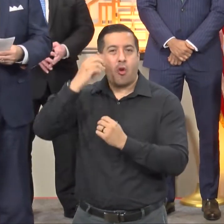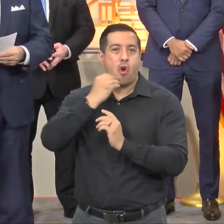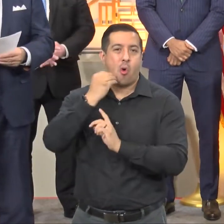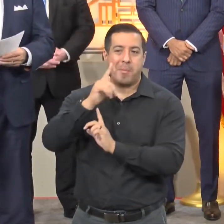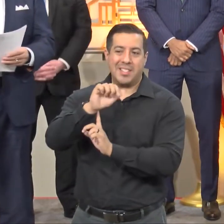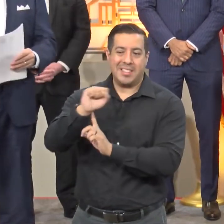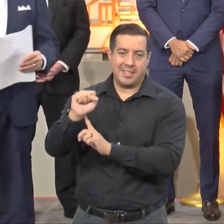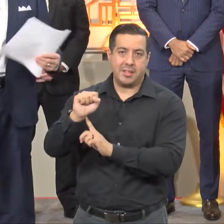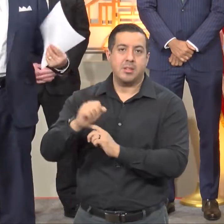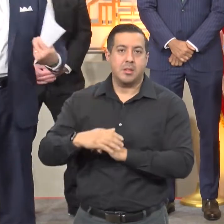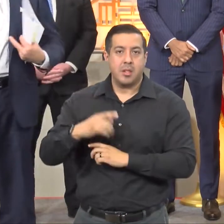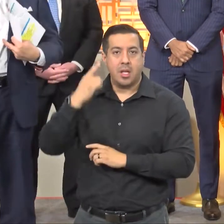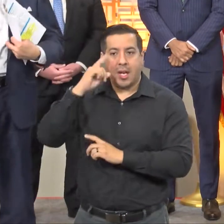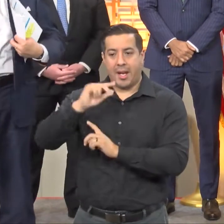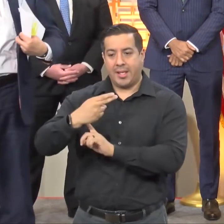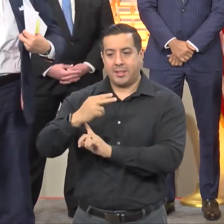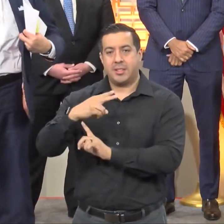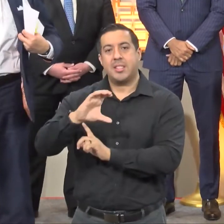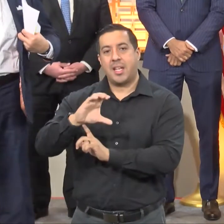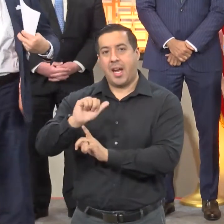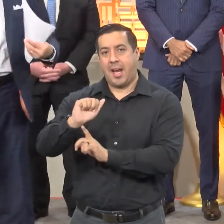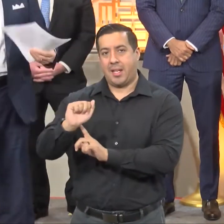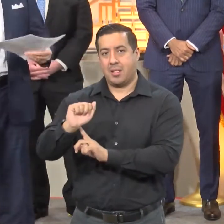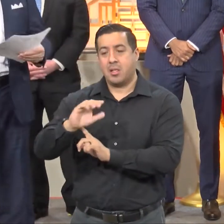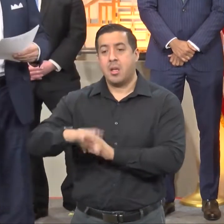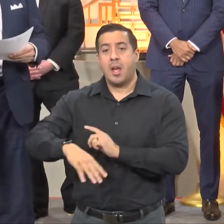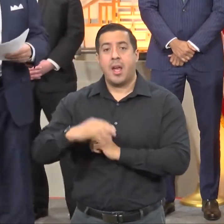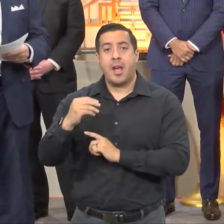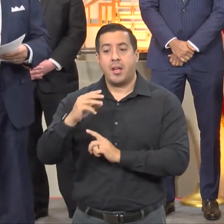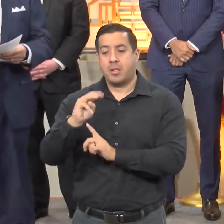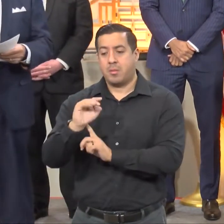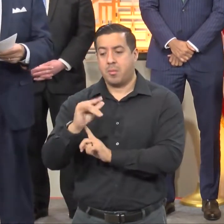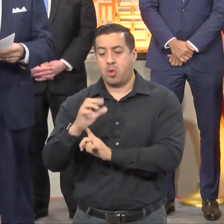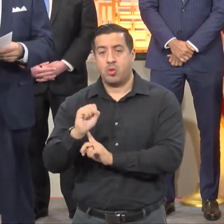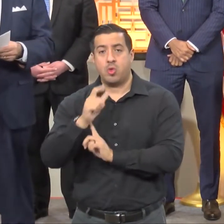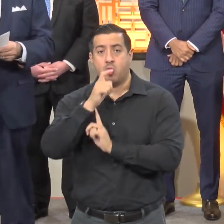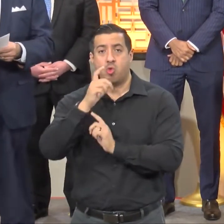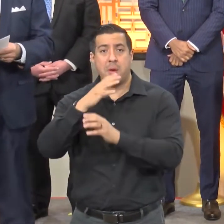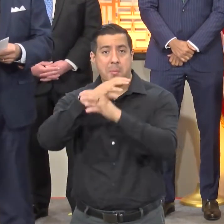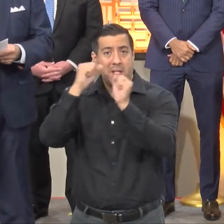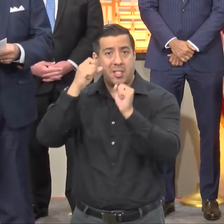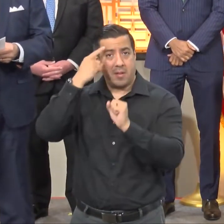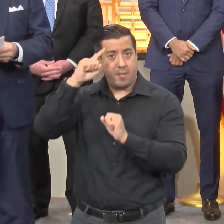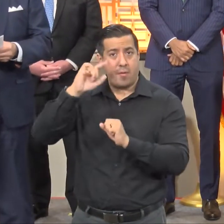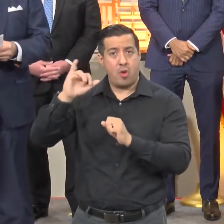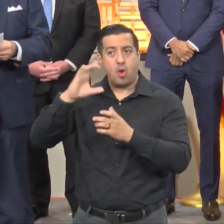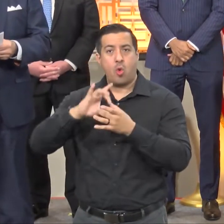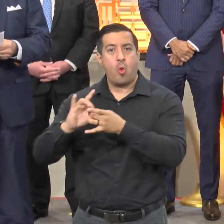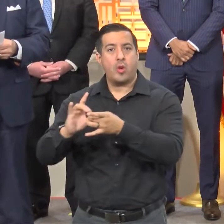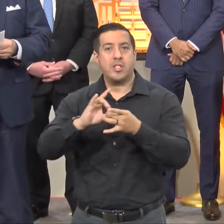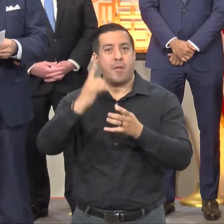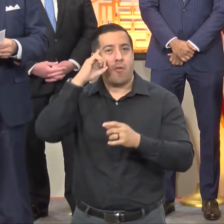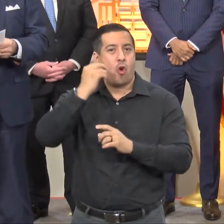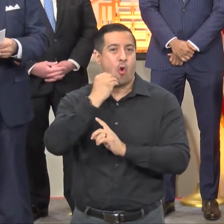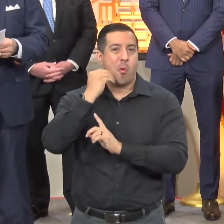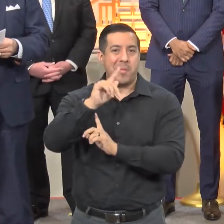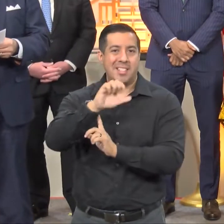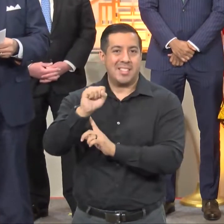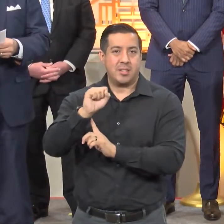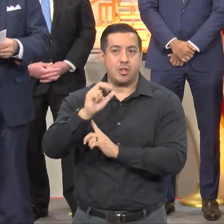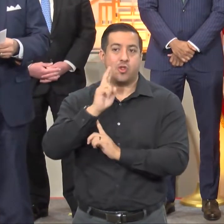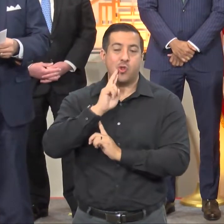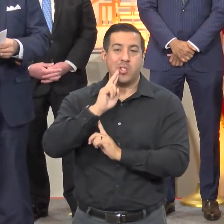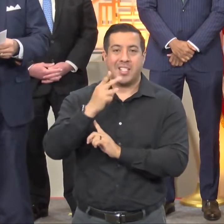Homelessness, USICH. Mike Nichols, president and CEO of the Coalition for the Homeless of Houston